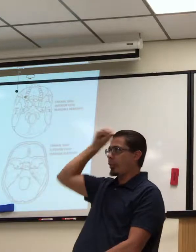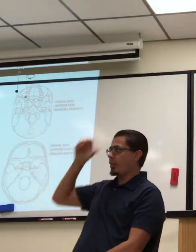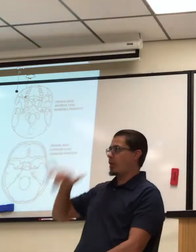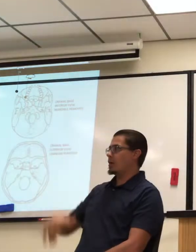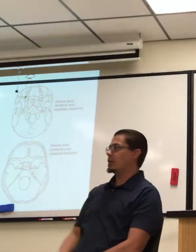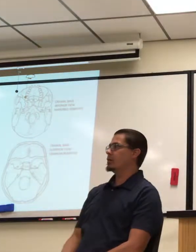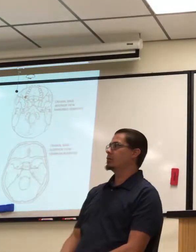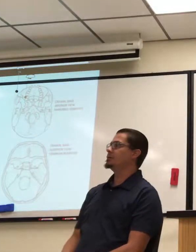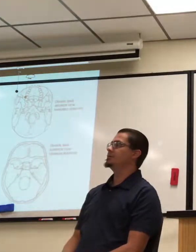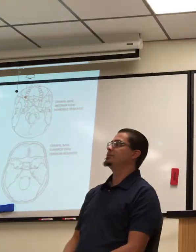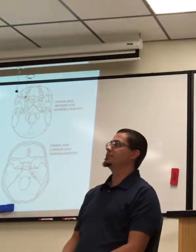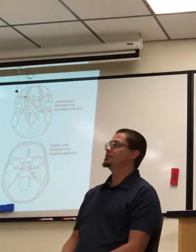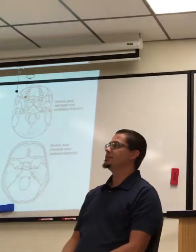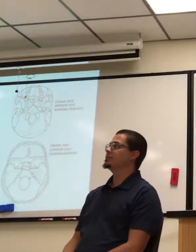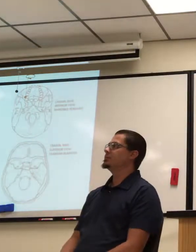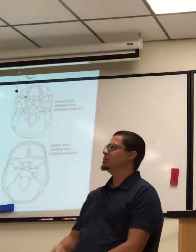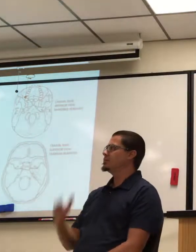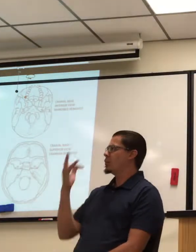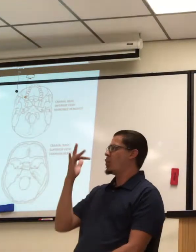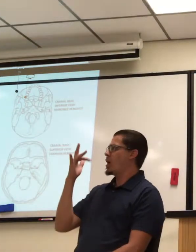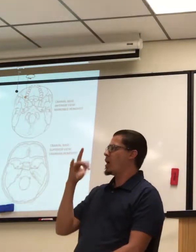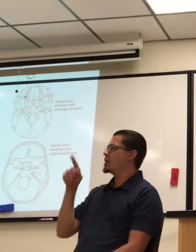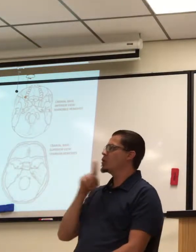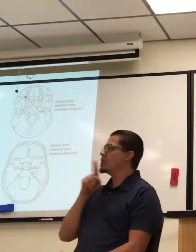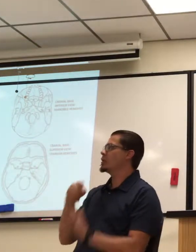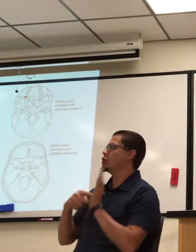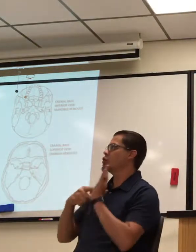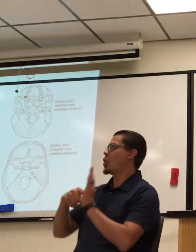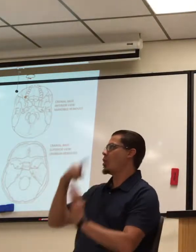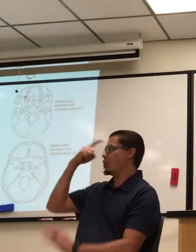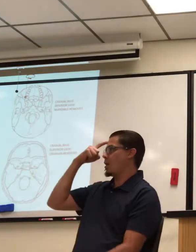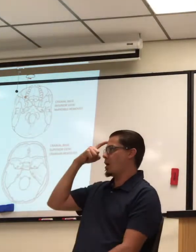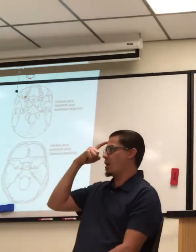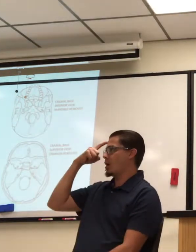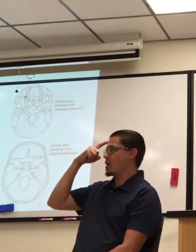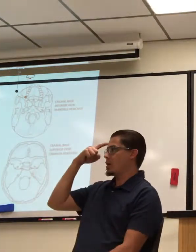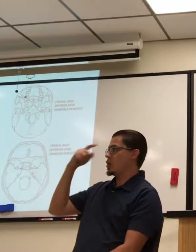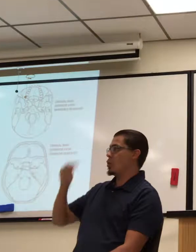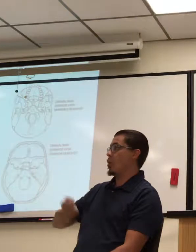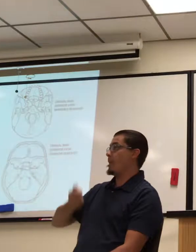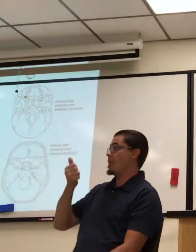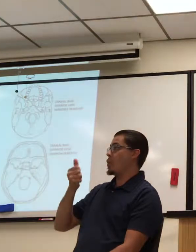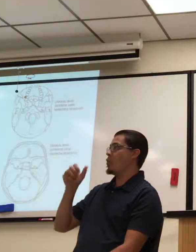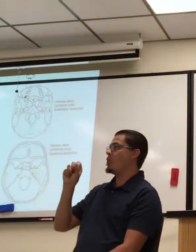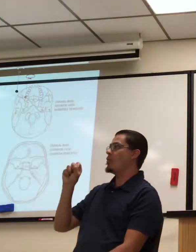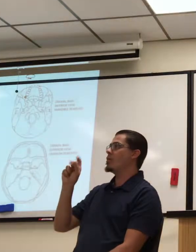you do that to expose the brain. You cut the skull cap off.